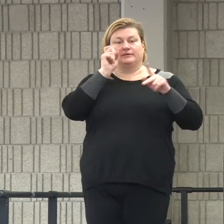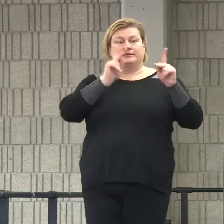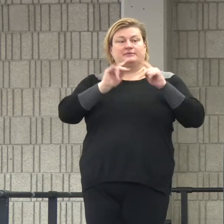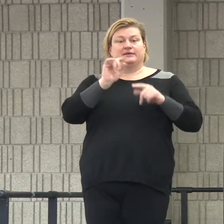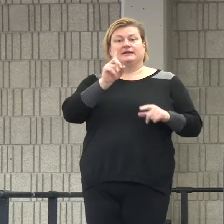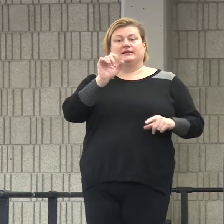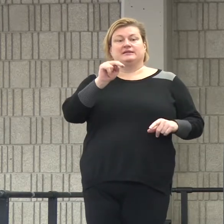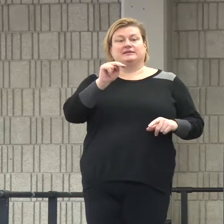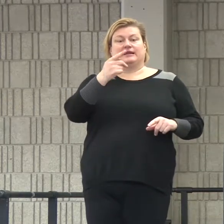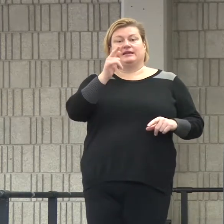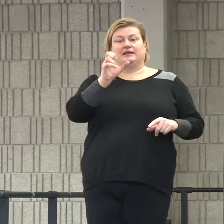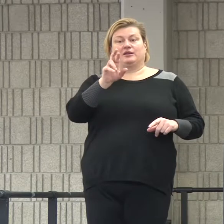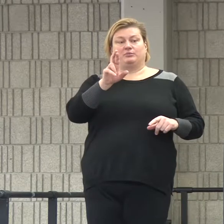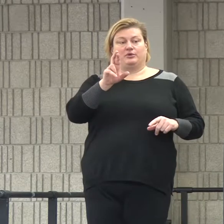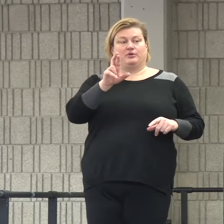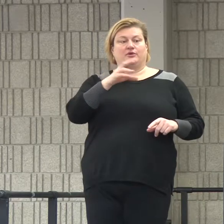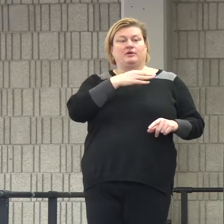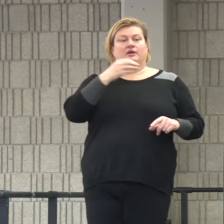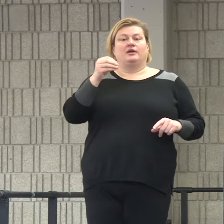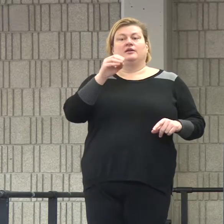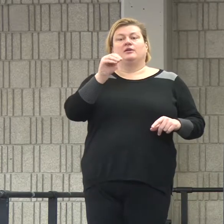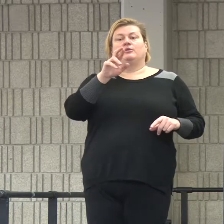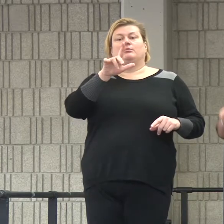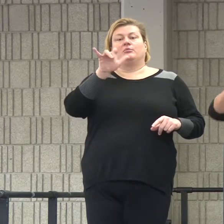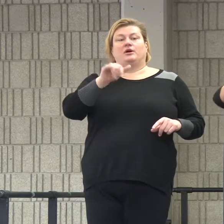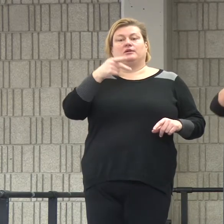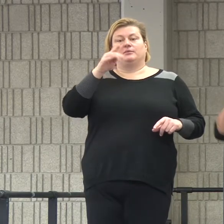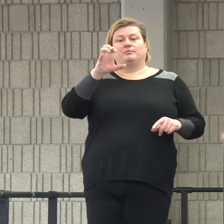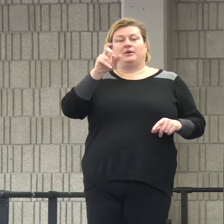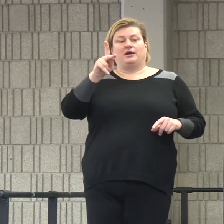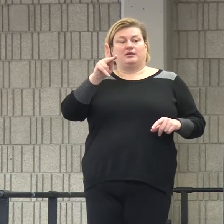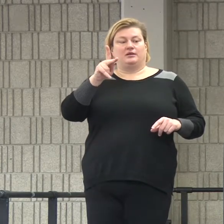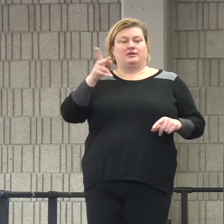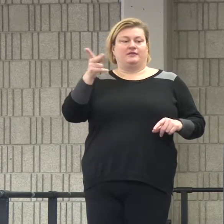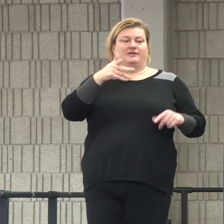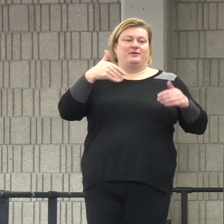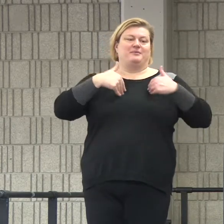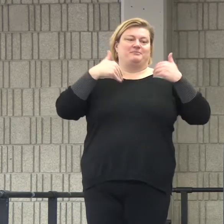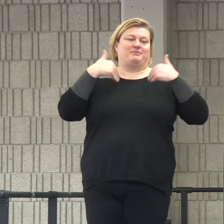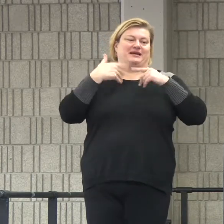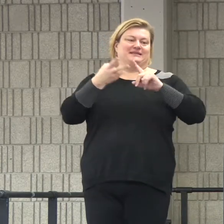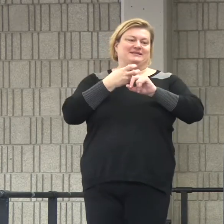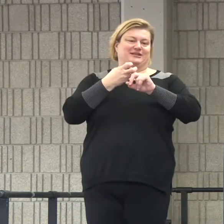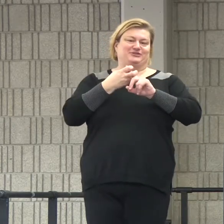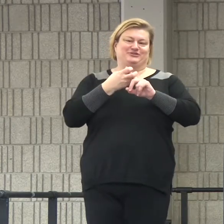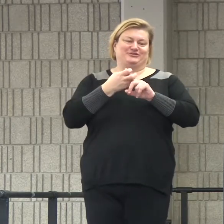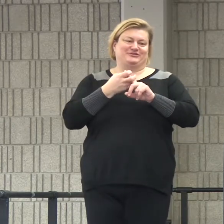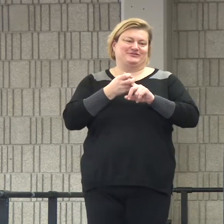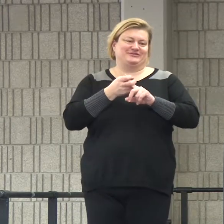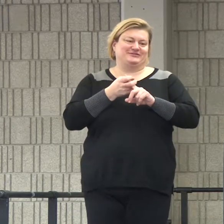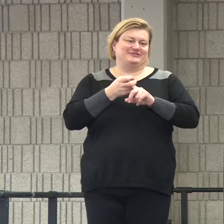Dan Gilbarg and Marlene Pollock, who I call body snatchers. Oh yeah.